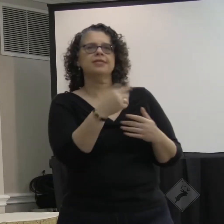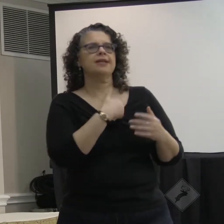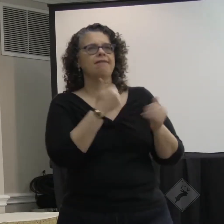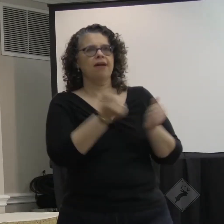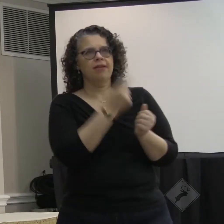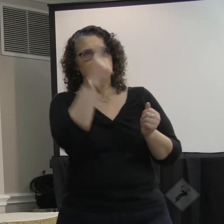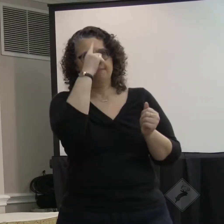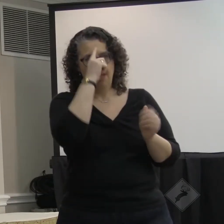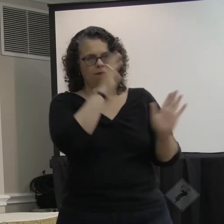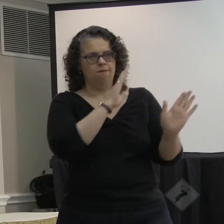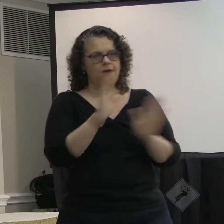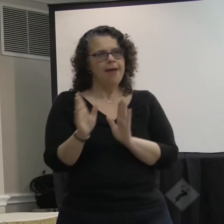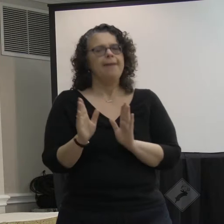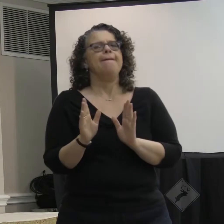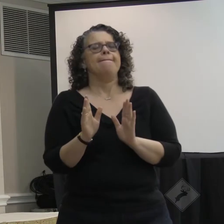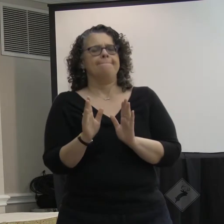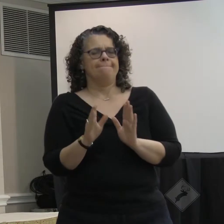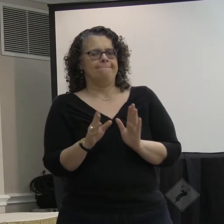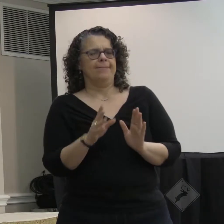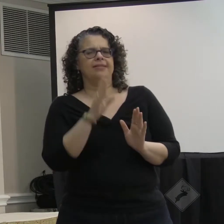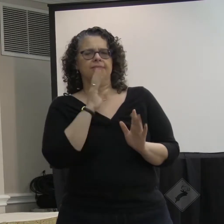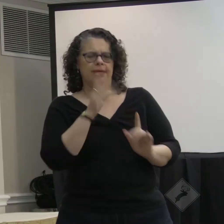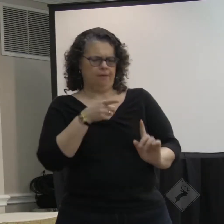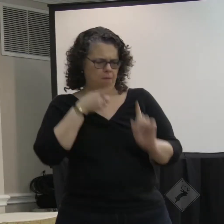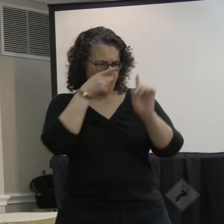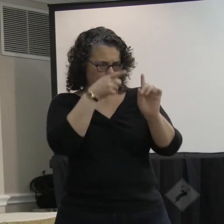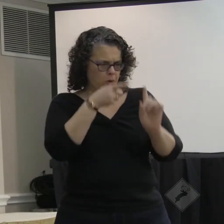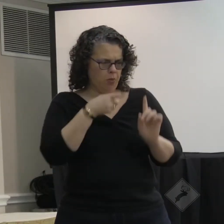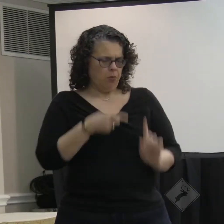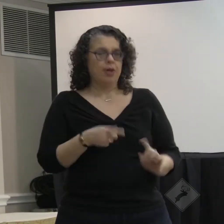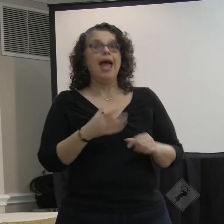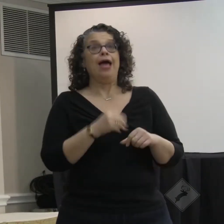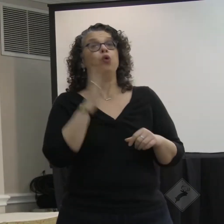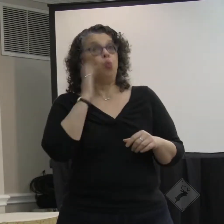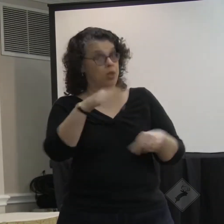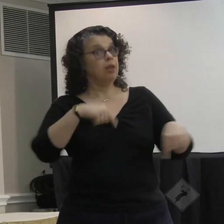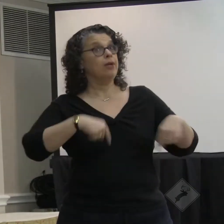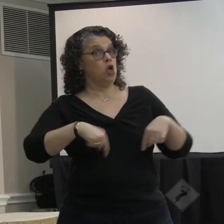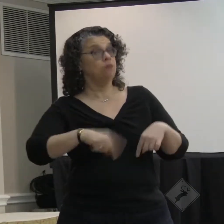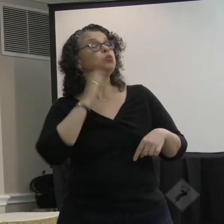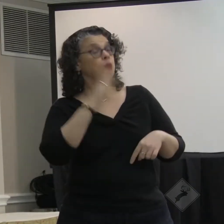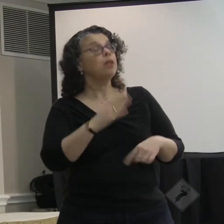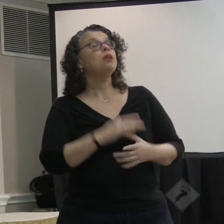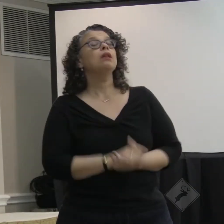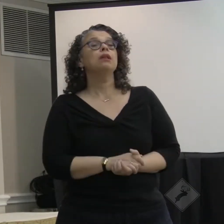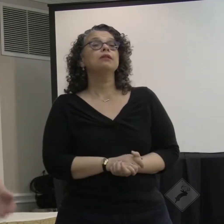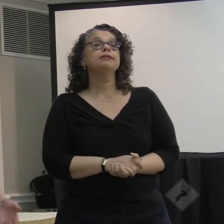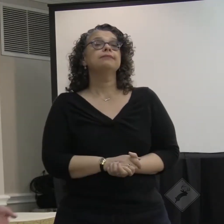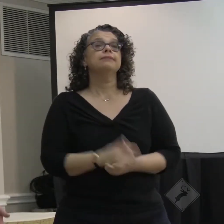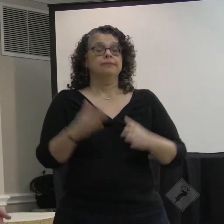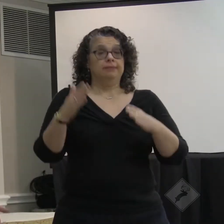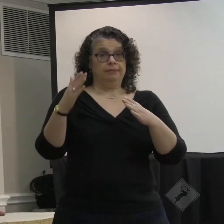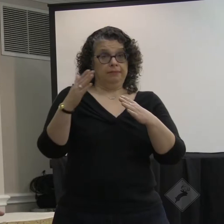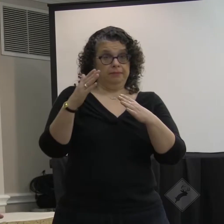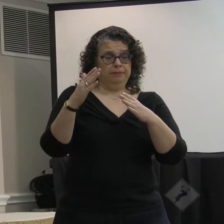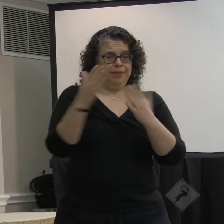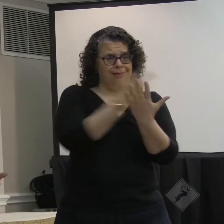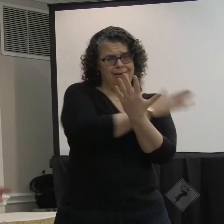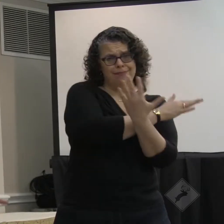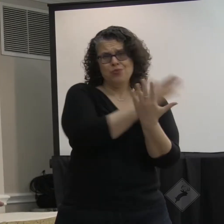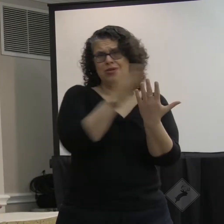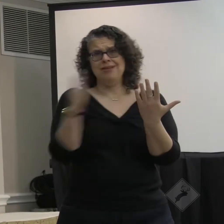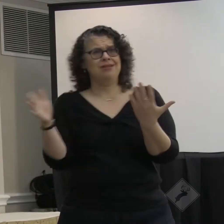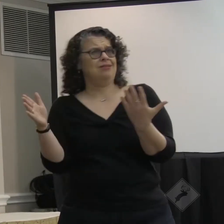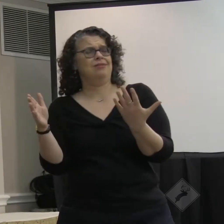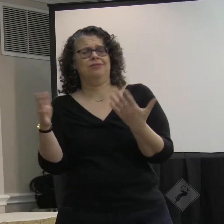in your mind. You have to be ready to speak on point, and you're going to be extremely nervous. But in between that is a wide range of things.